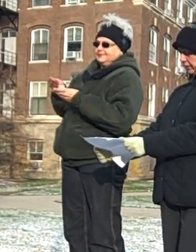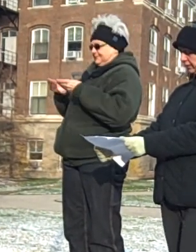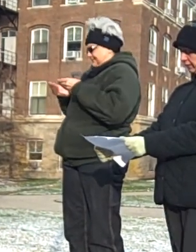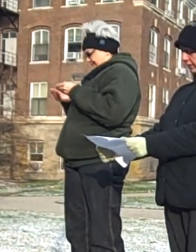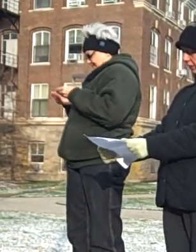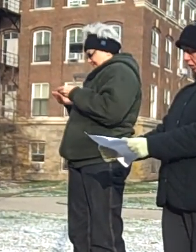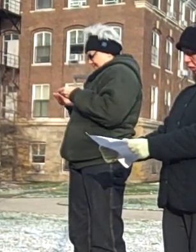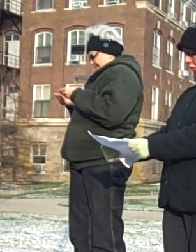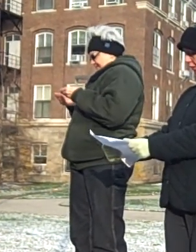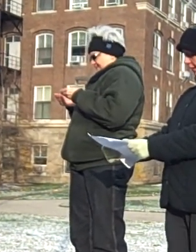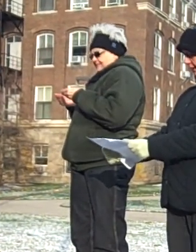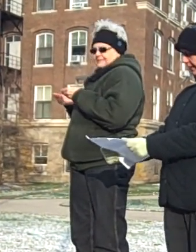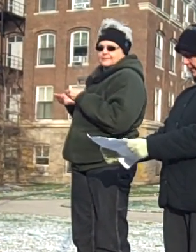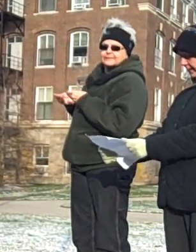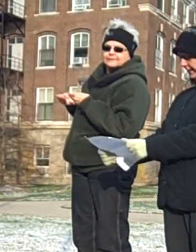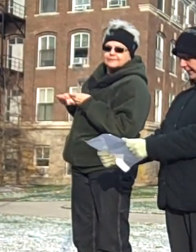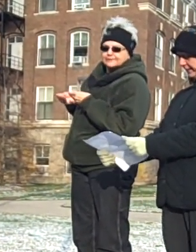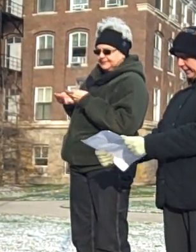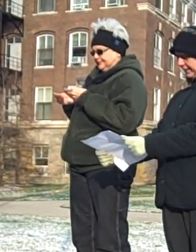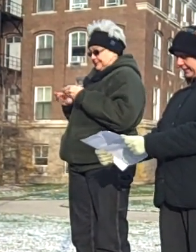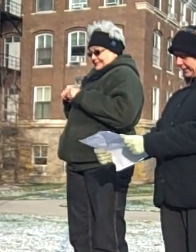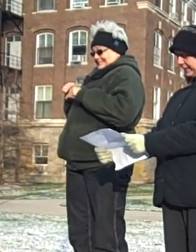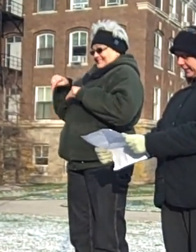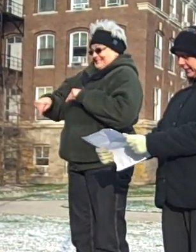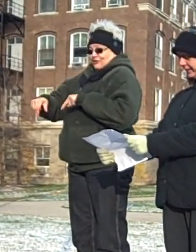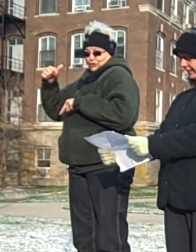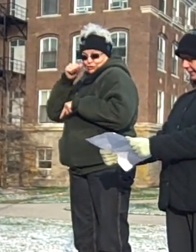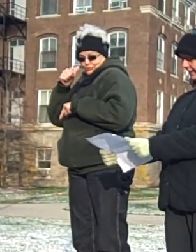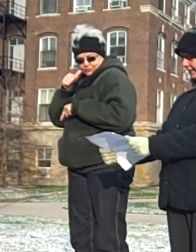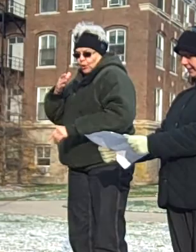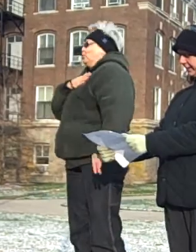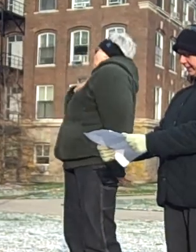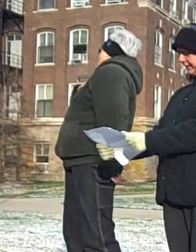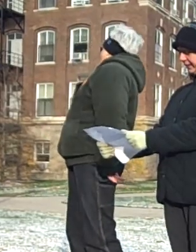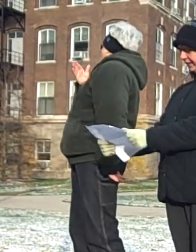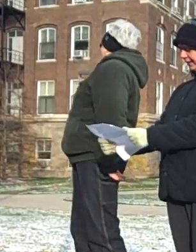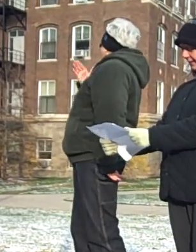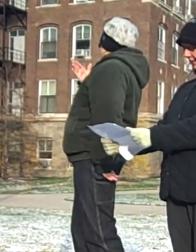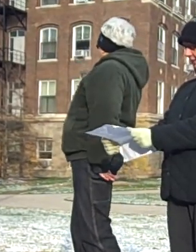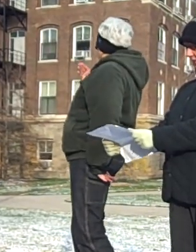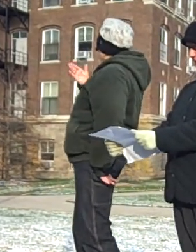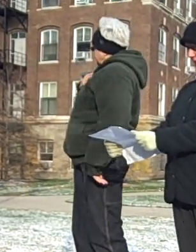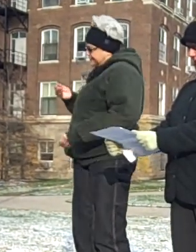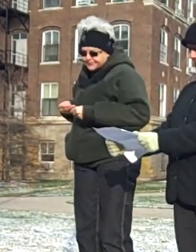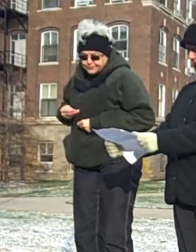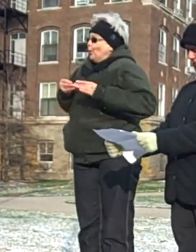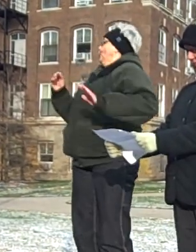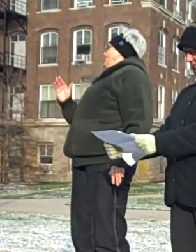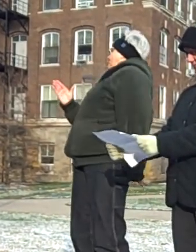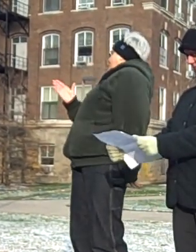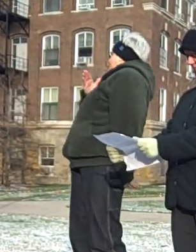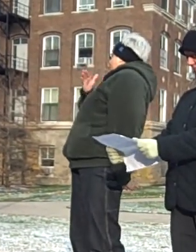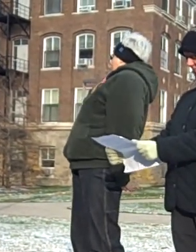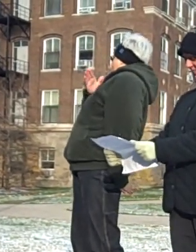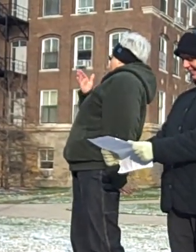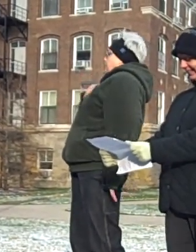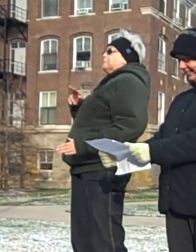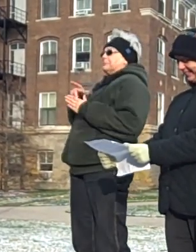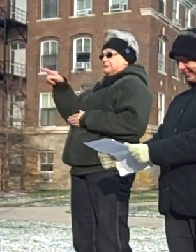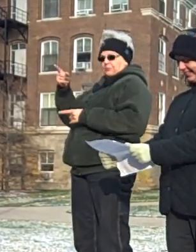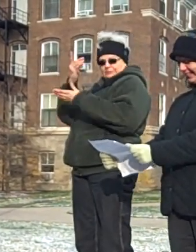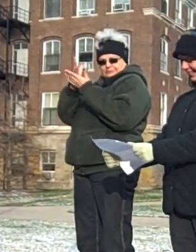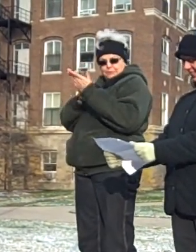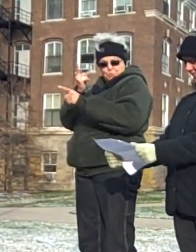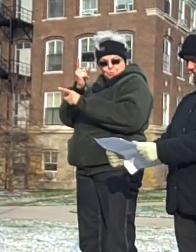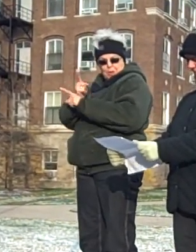of me. And I looked at my paper, and I looked at her paper, and I knew, okay, from the papers